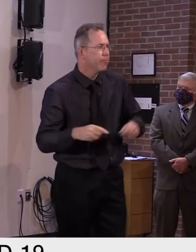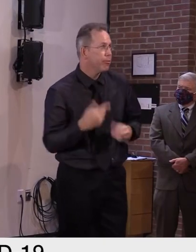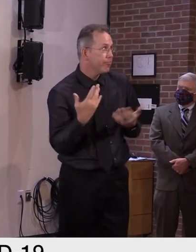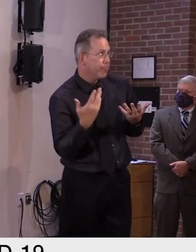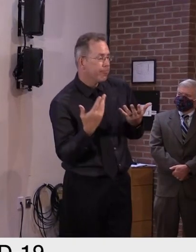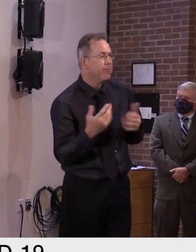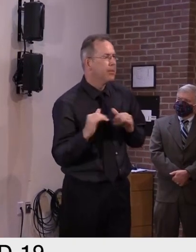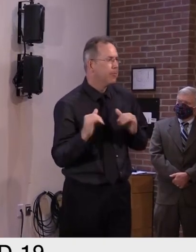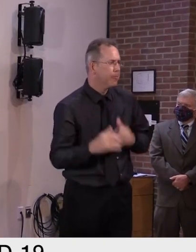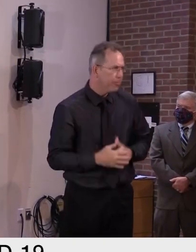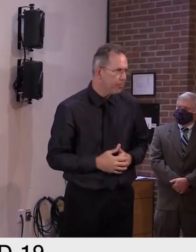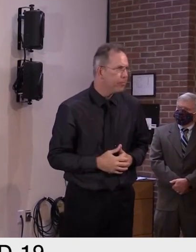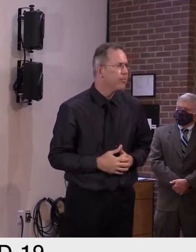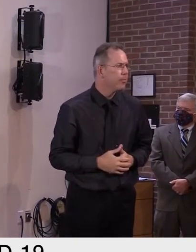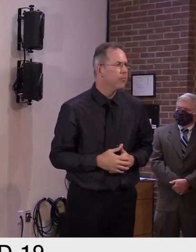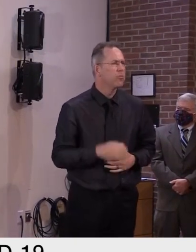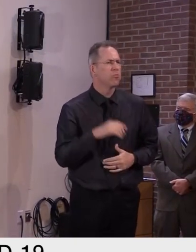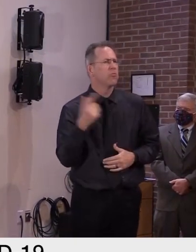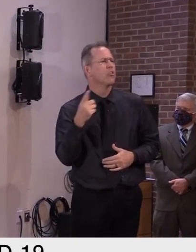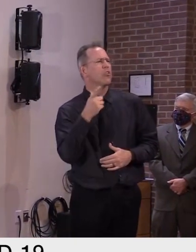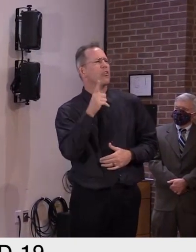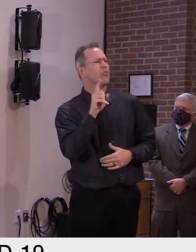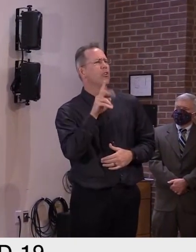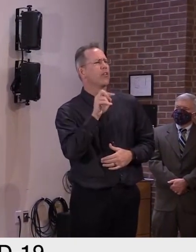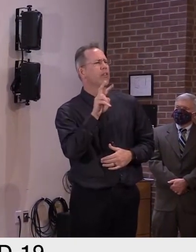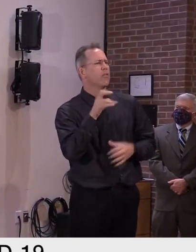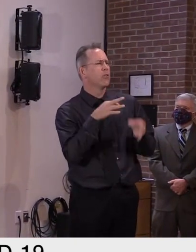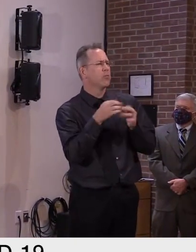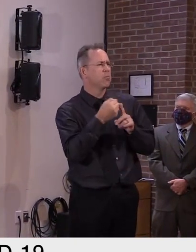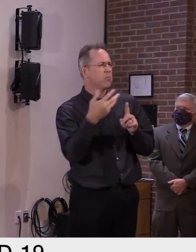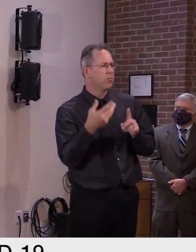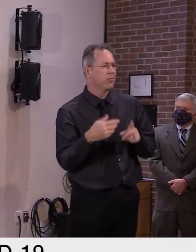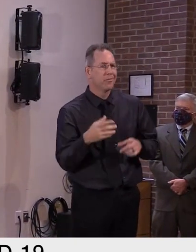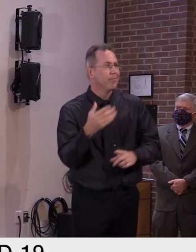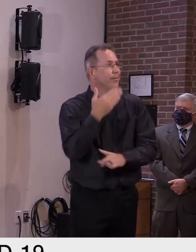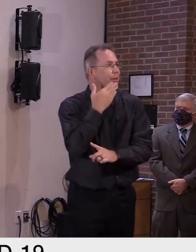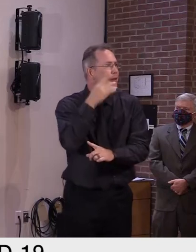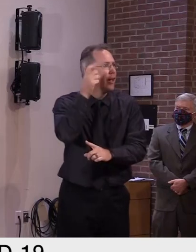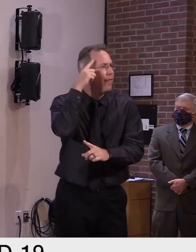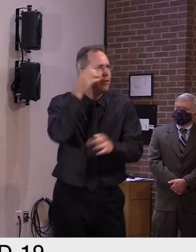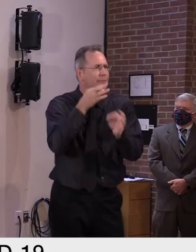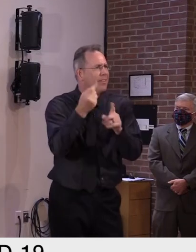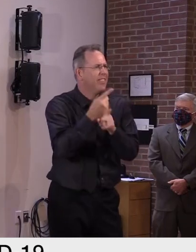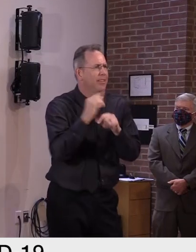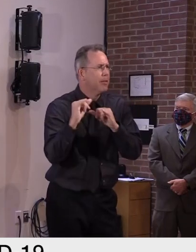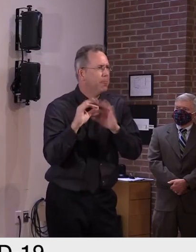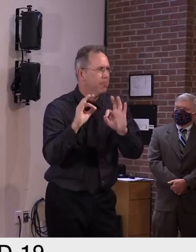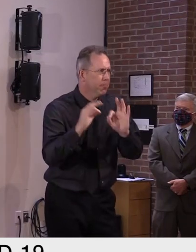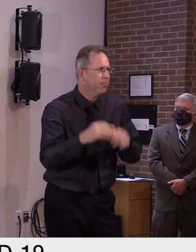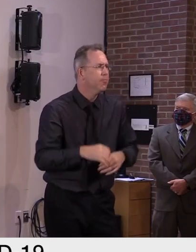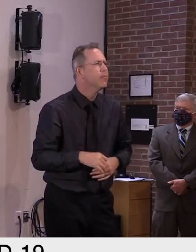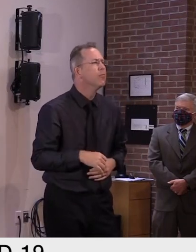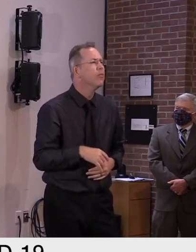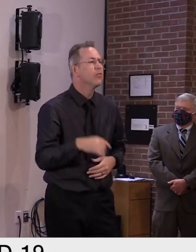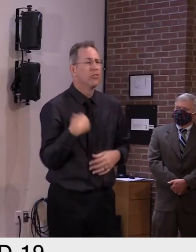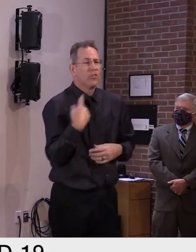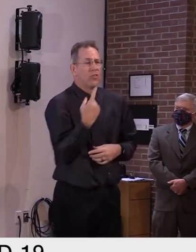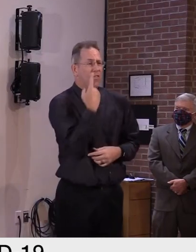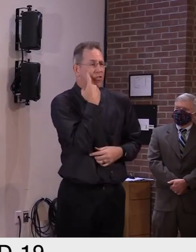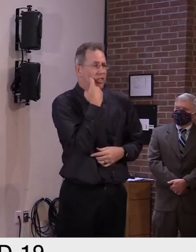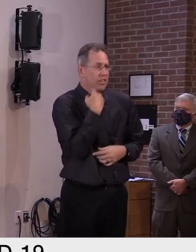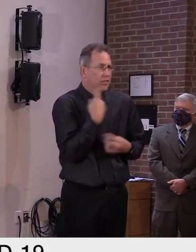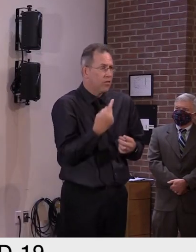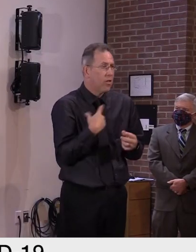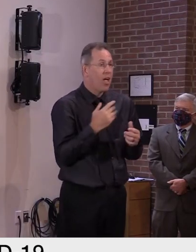You've done a really good job so far, Governor. The fact is, our high-level plan and specific responses